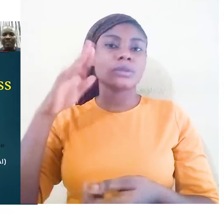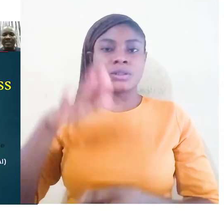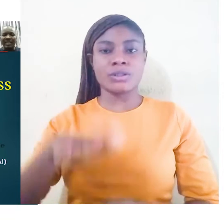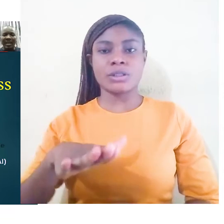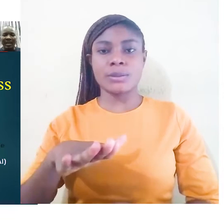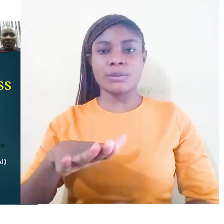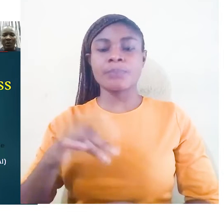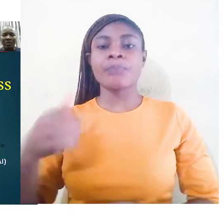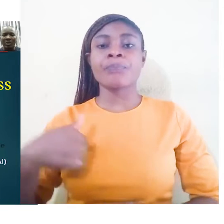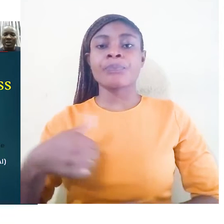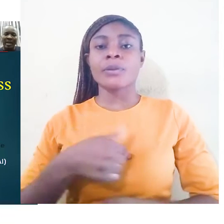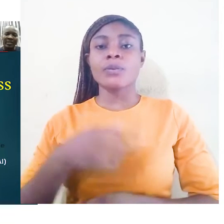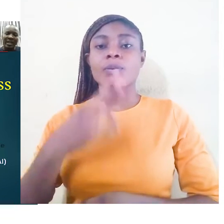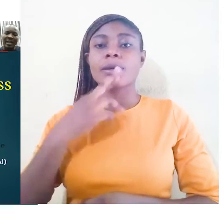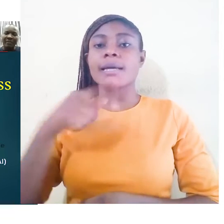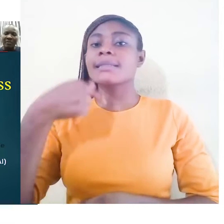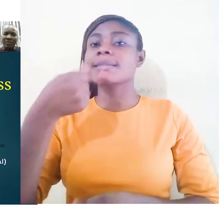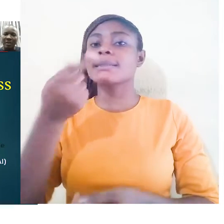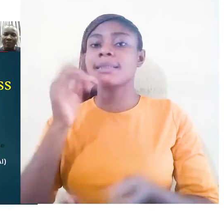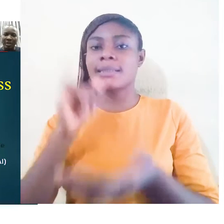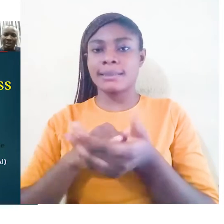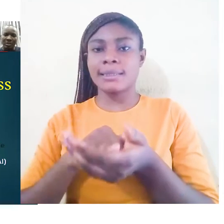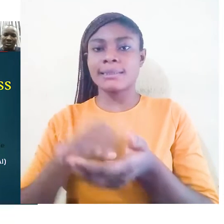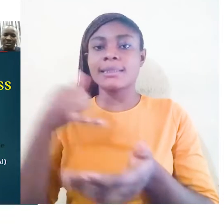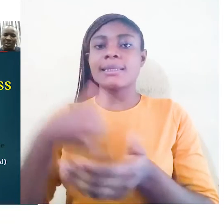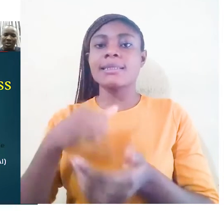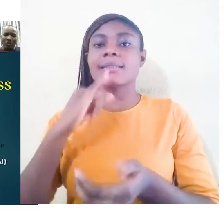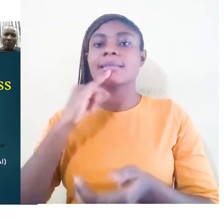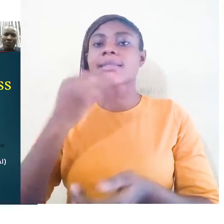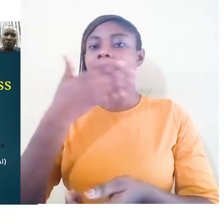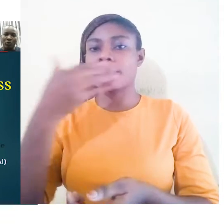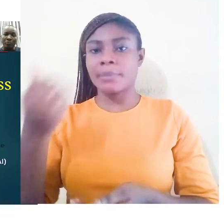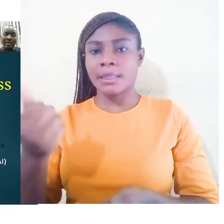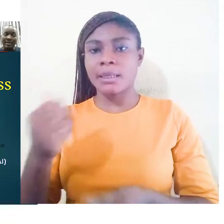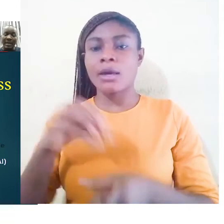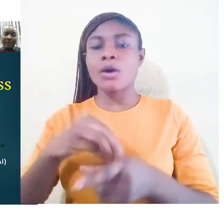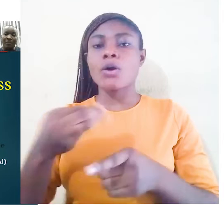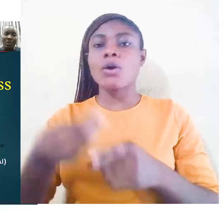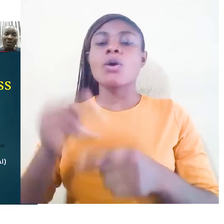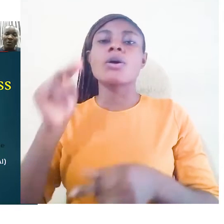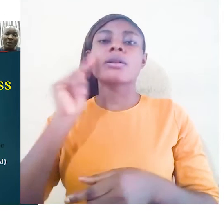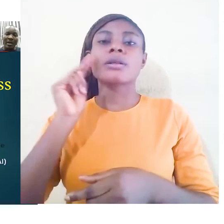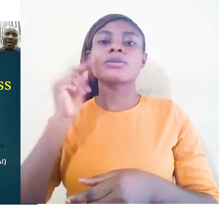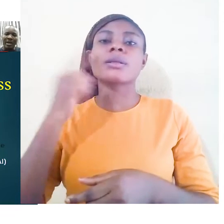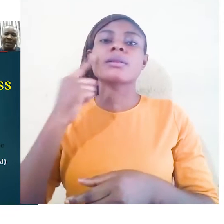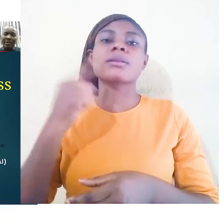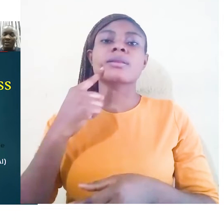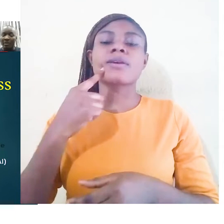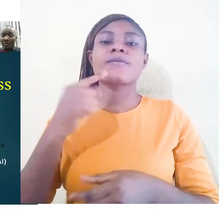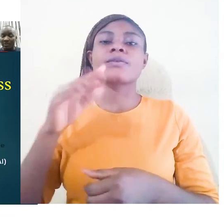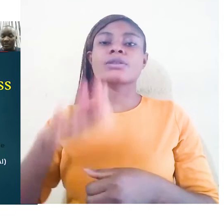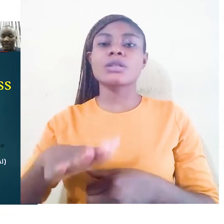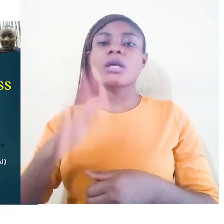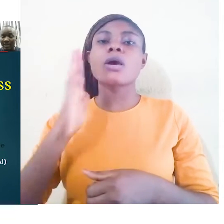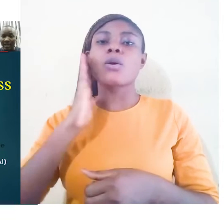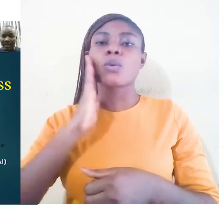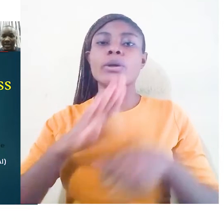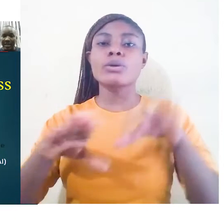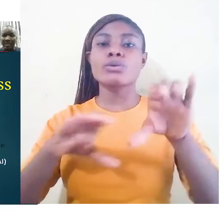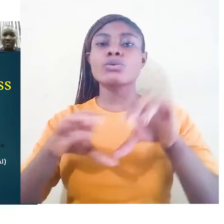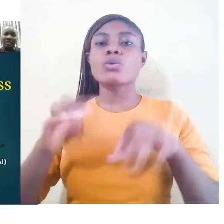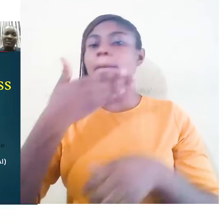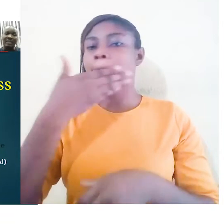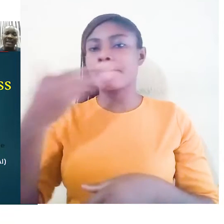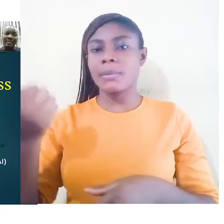is better, or Nigerian deaf kids will do better when they are being taught in